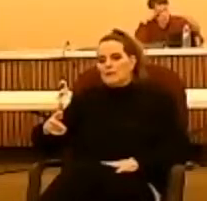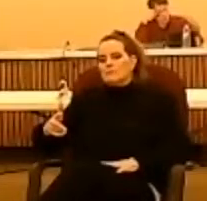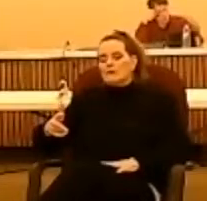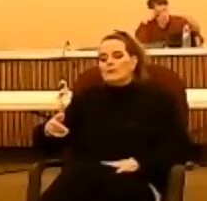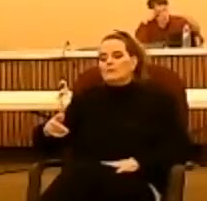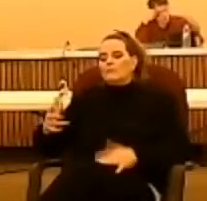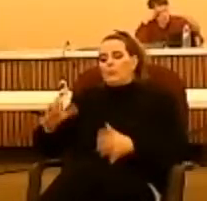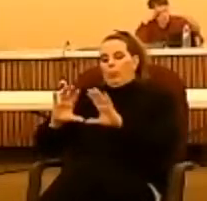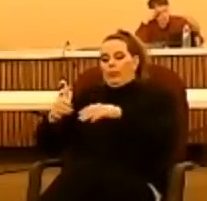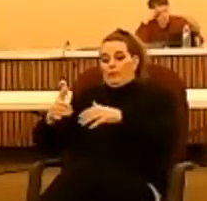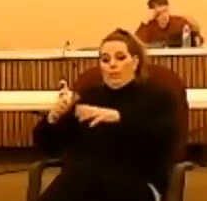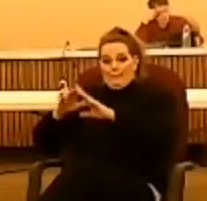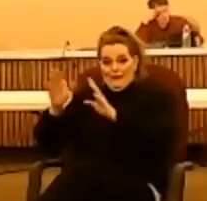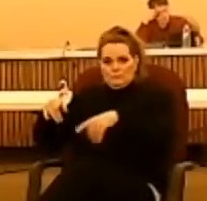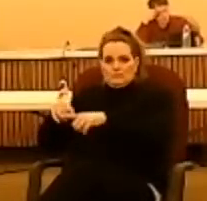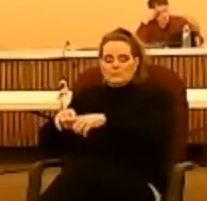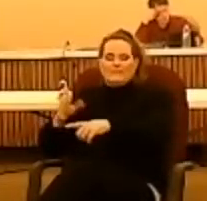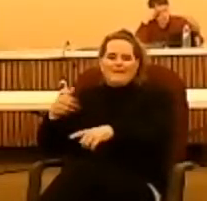Any other questions?